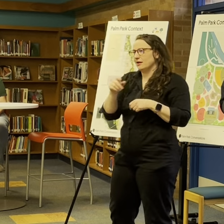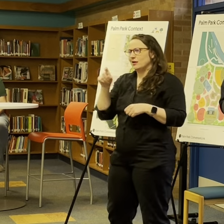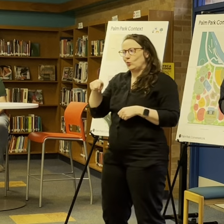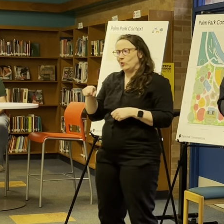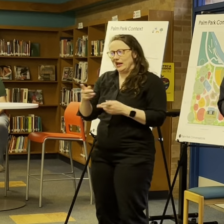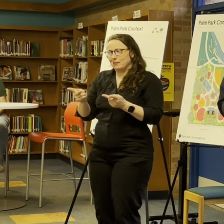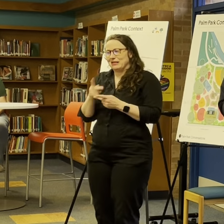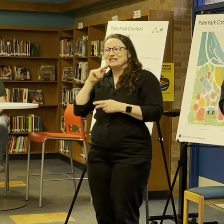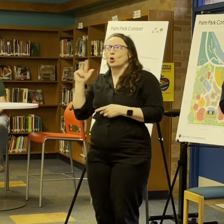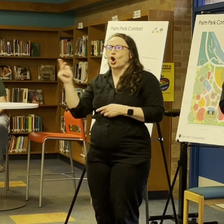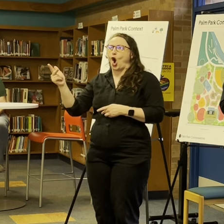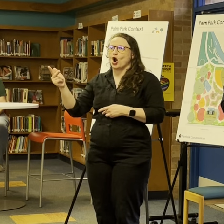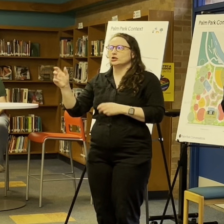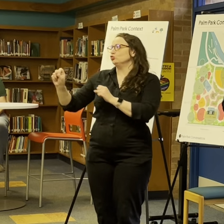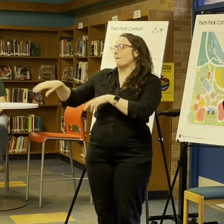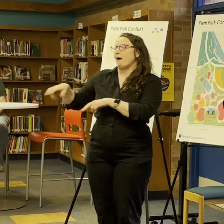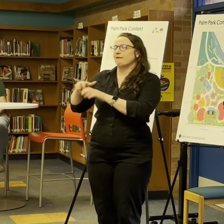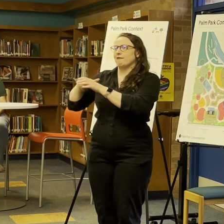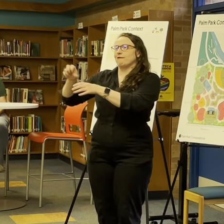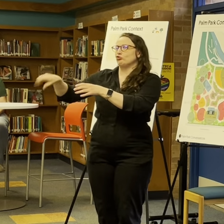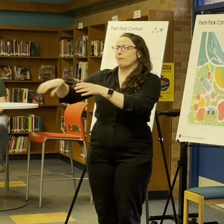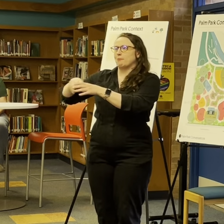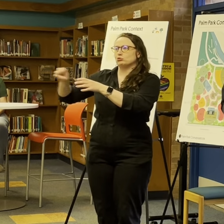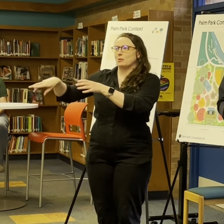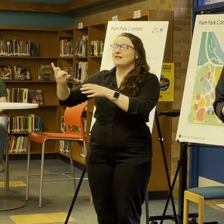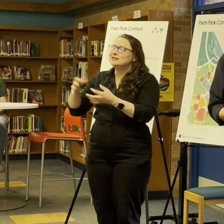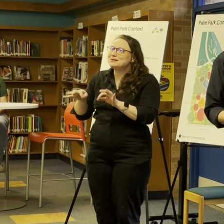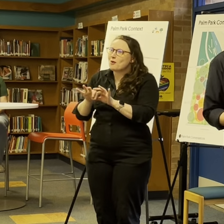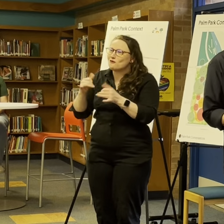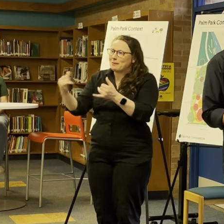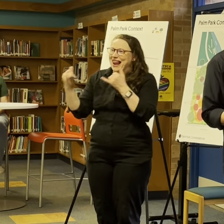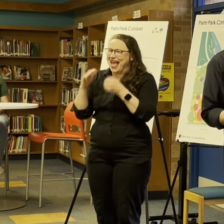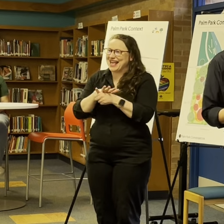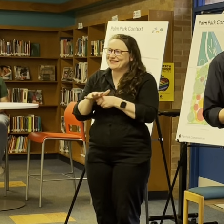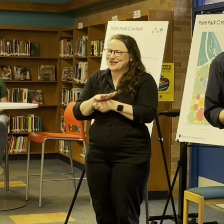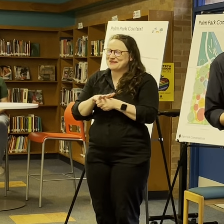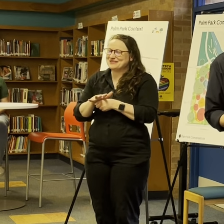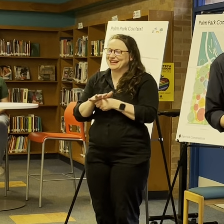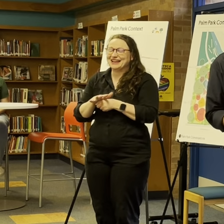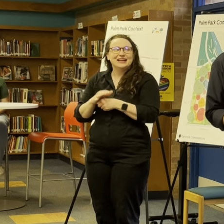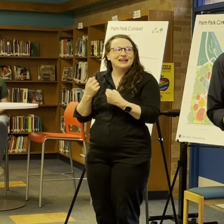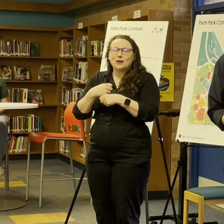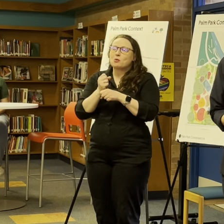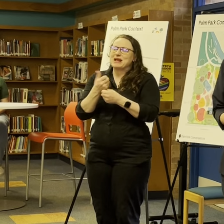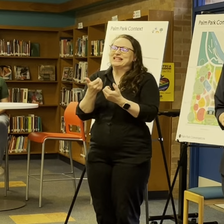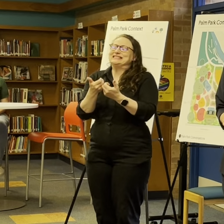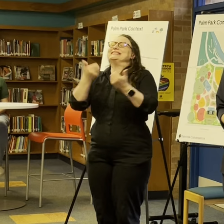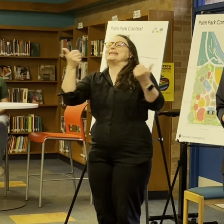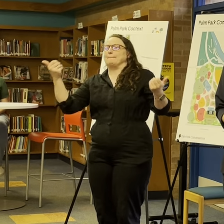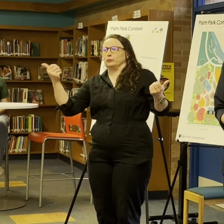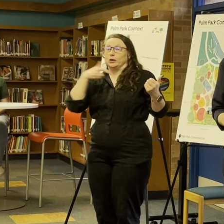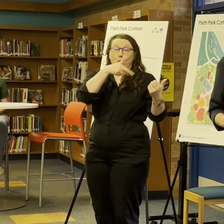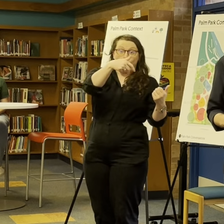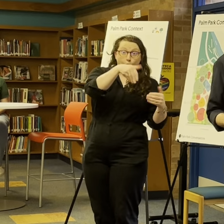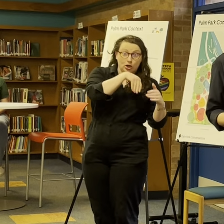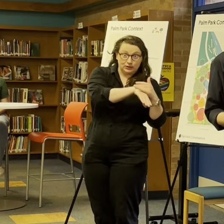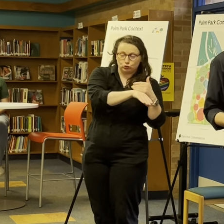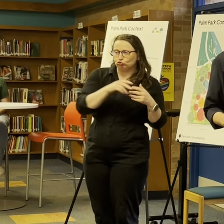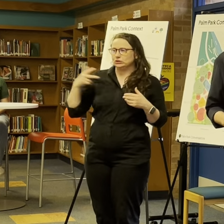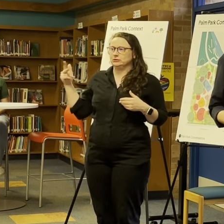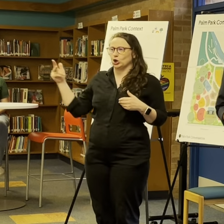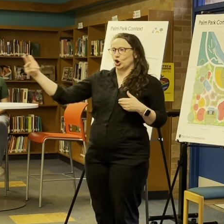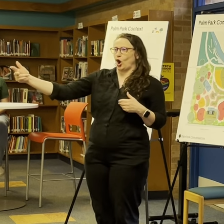we can have cars dropping people off. It's very important in a play environment. So we're making a separate entry for that as well. And each of